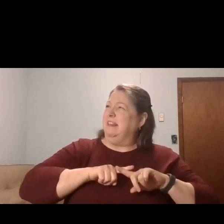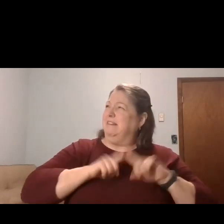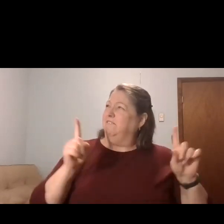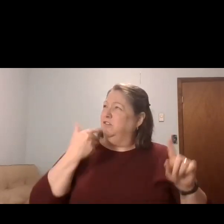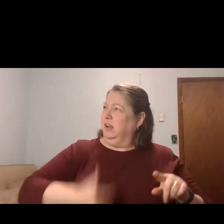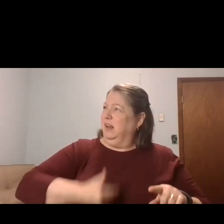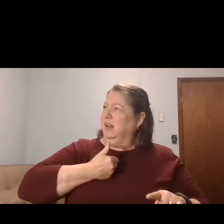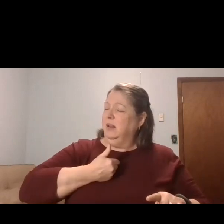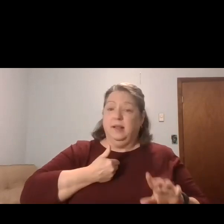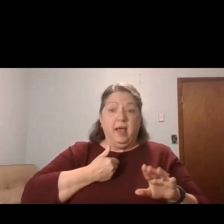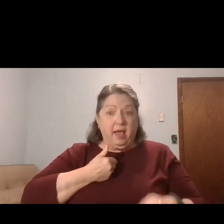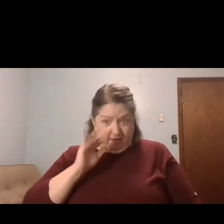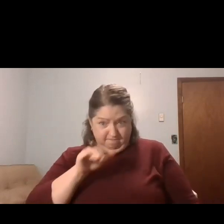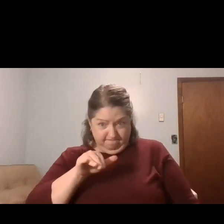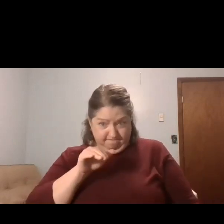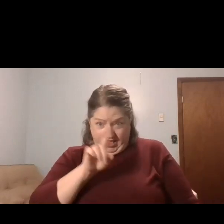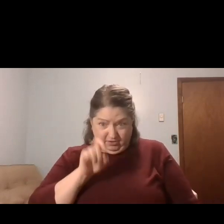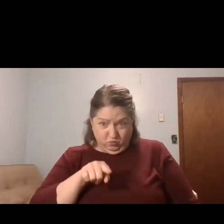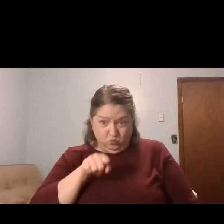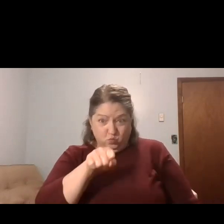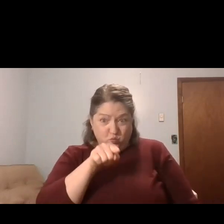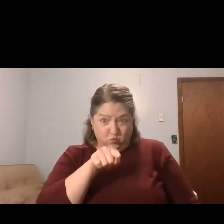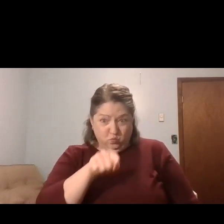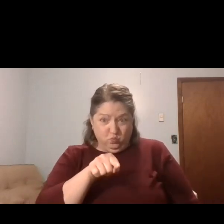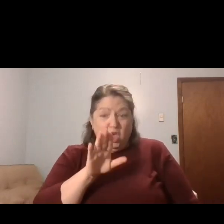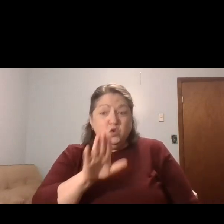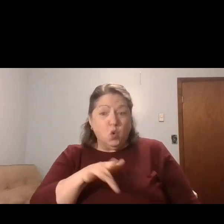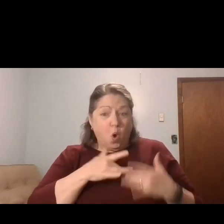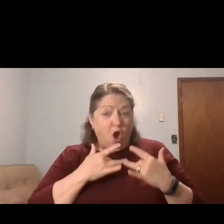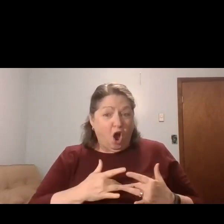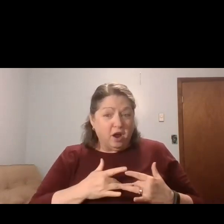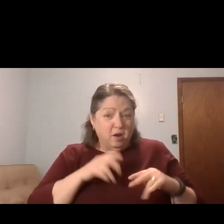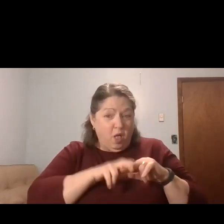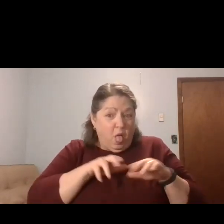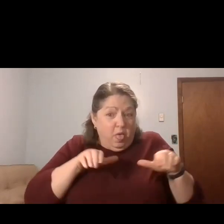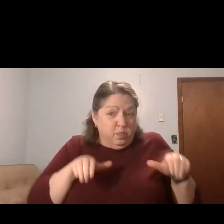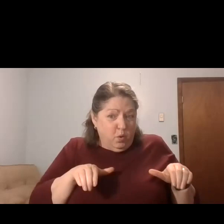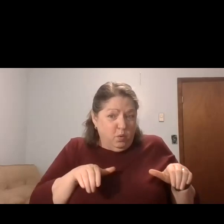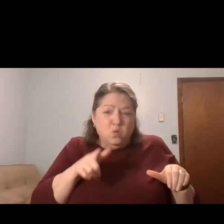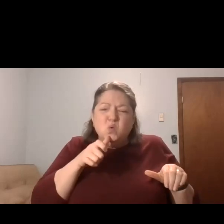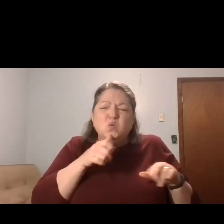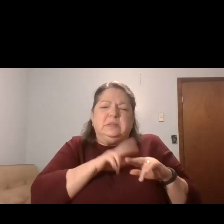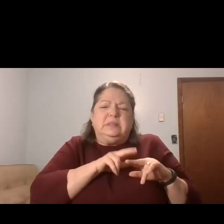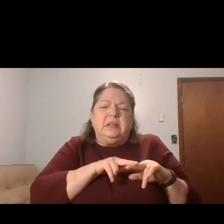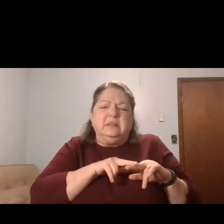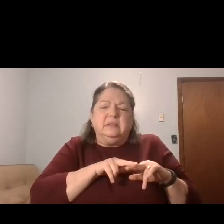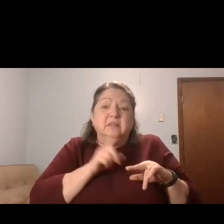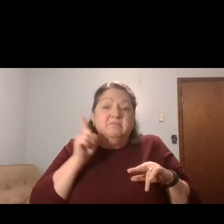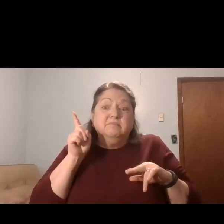question today, who's running the shots of your life? Who's leading, who's guiding, who's directing your